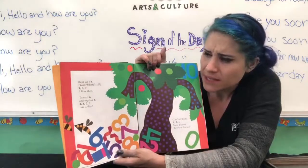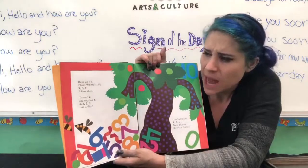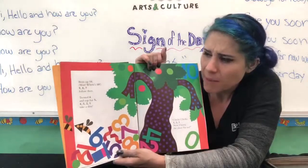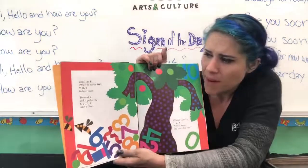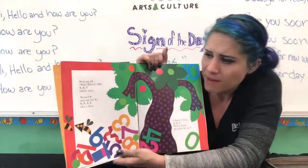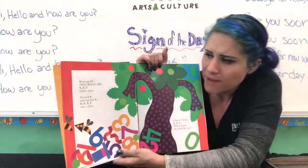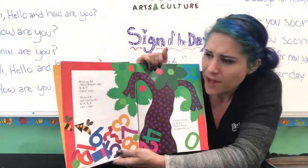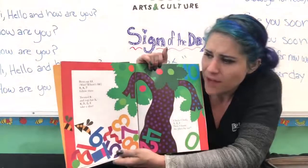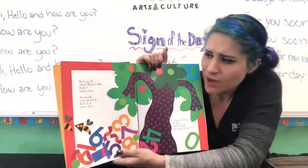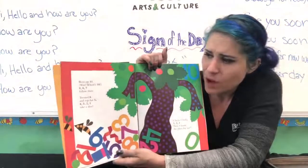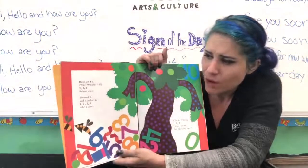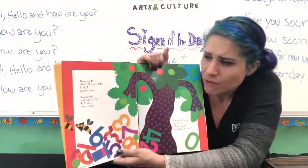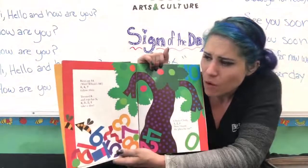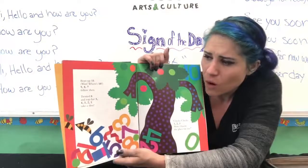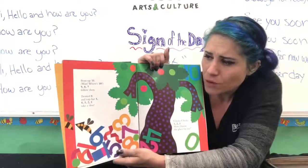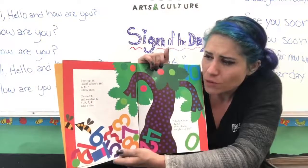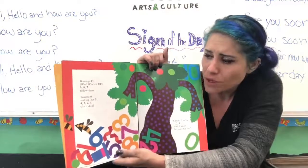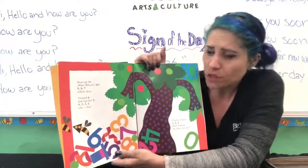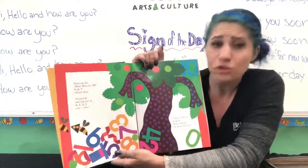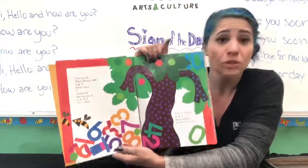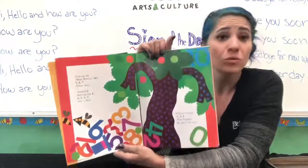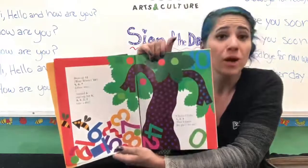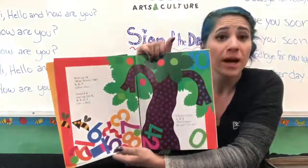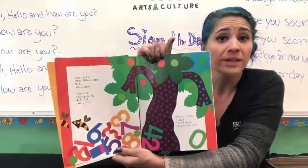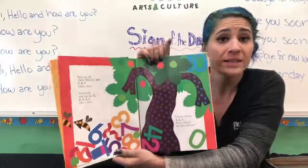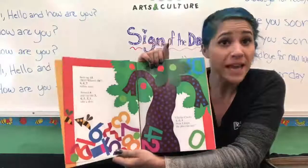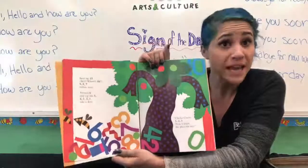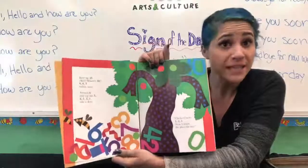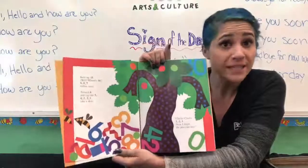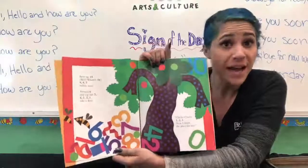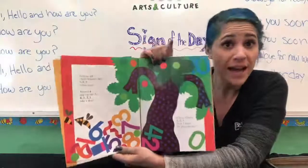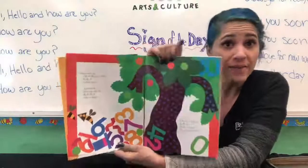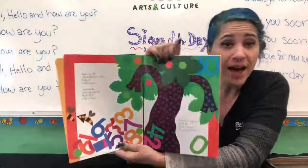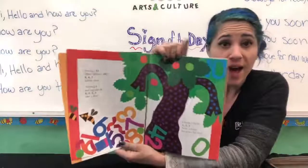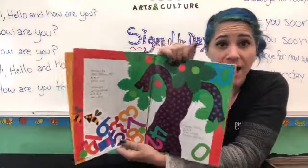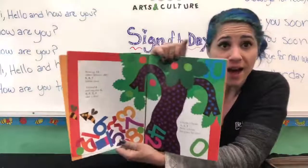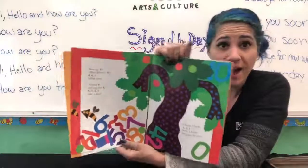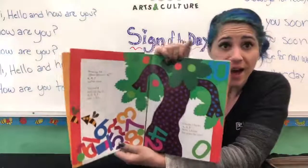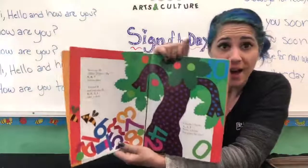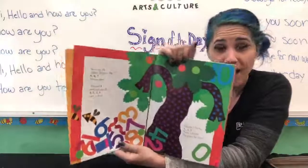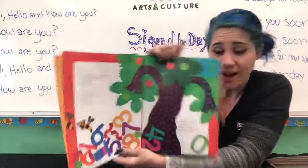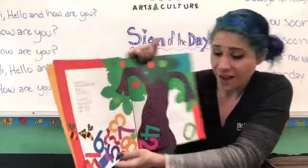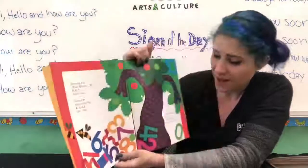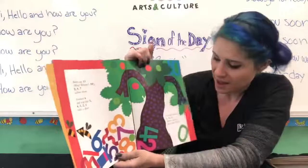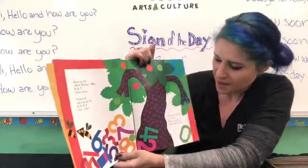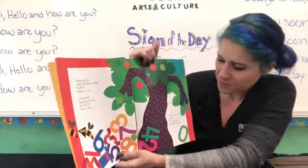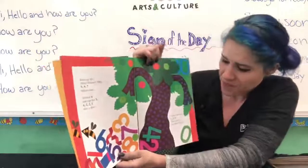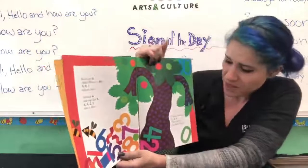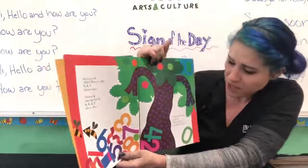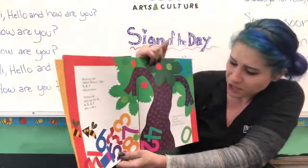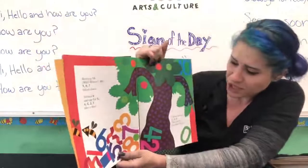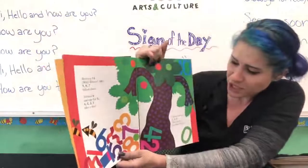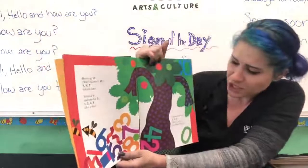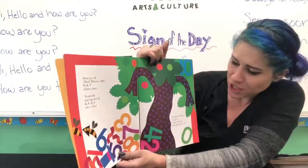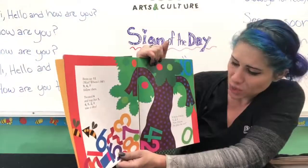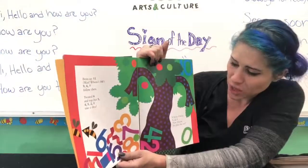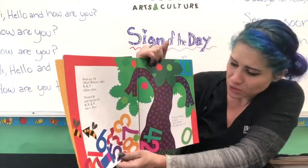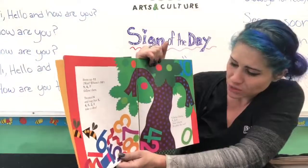top hat 5, 4, 3, 2, 1, take a dive. Ah! Chicka chicka 1, 2,